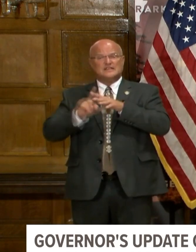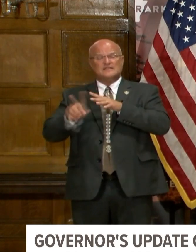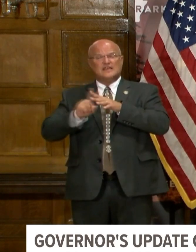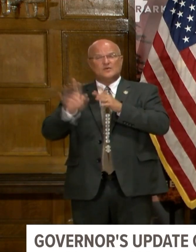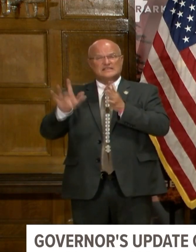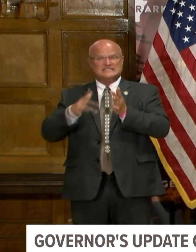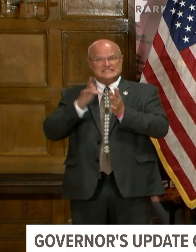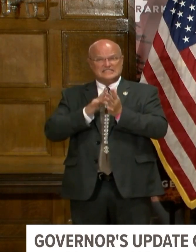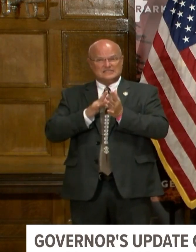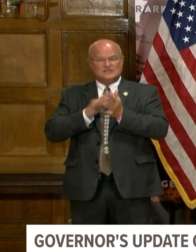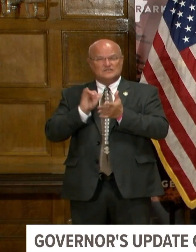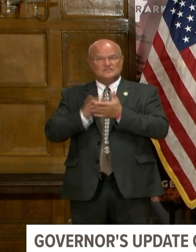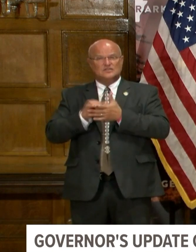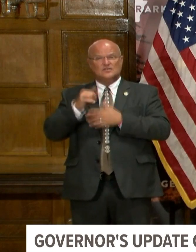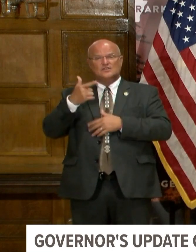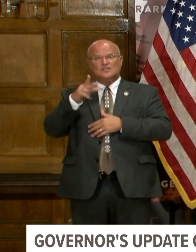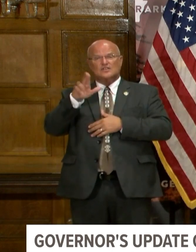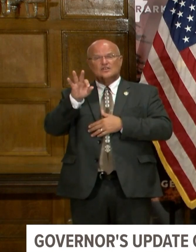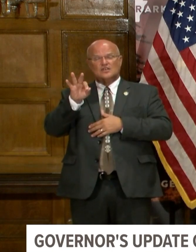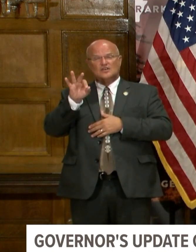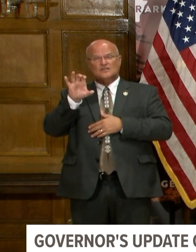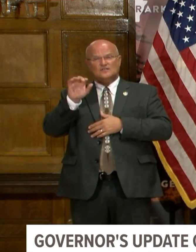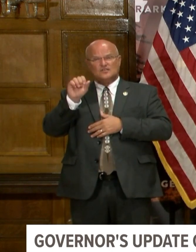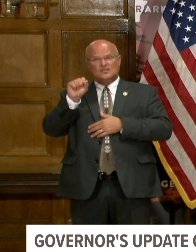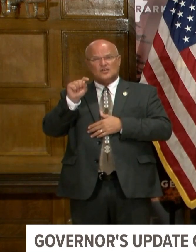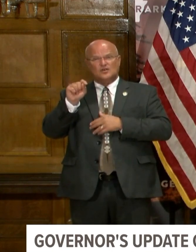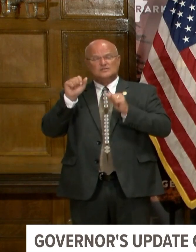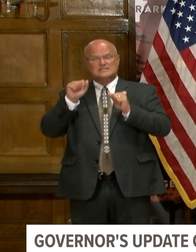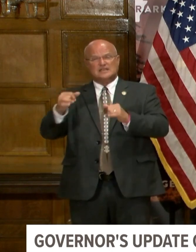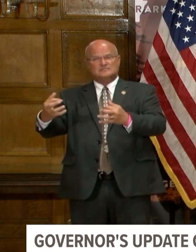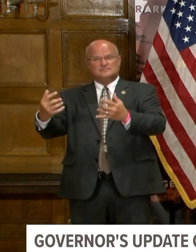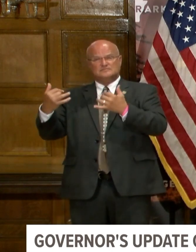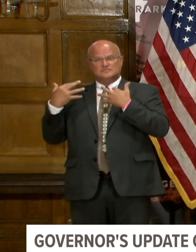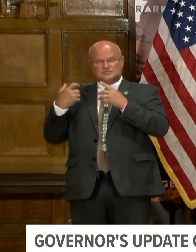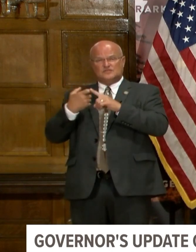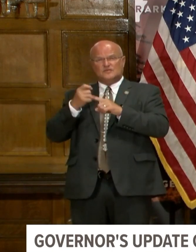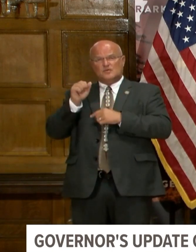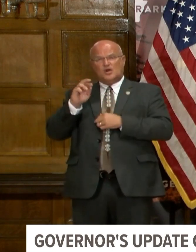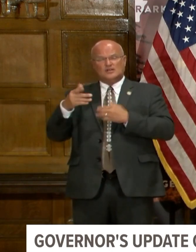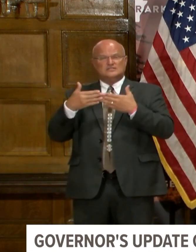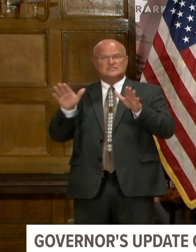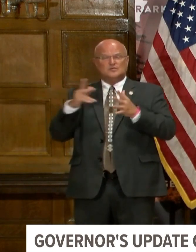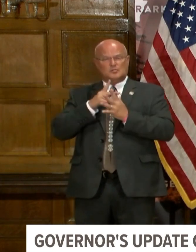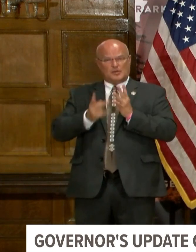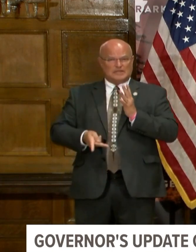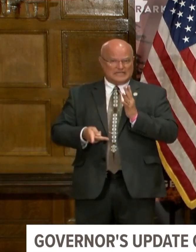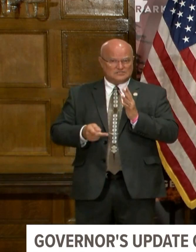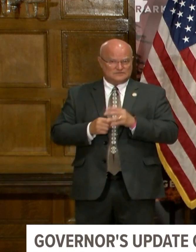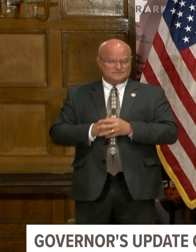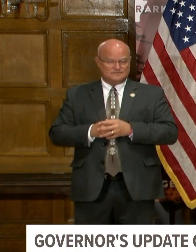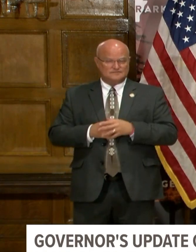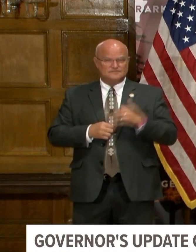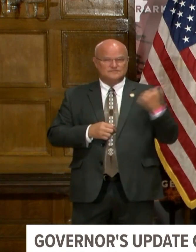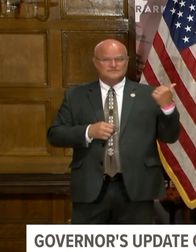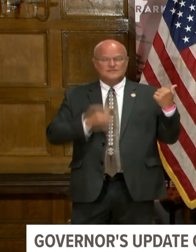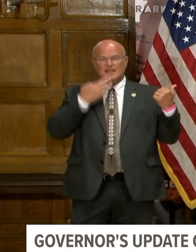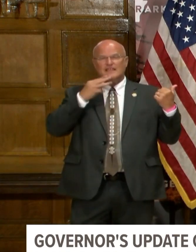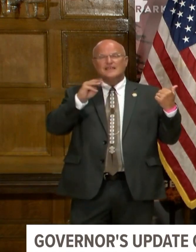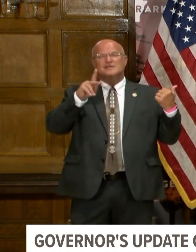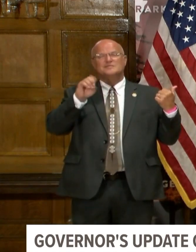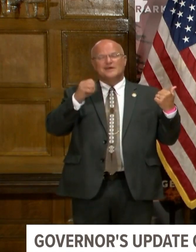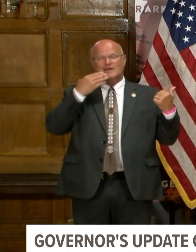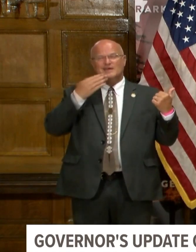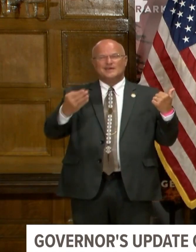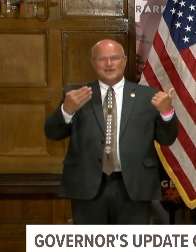evacuation centers so that Gulf Coast evacuees can be kept separate from Arkansas's general population? Thank you, Mike. That's